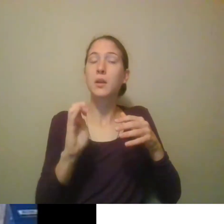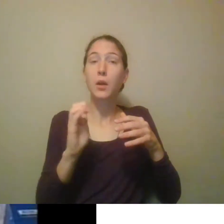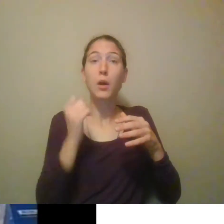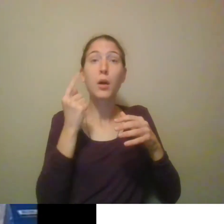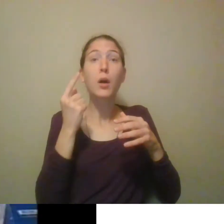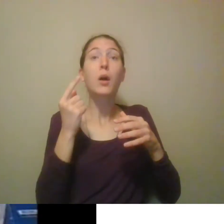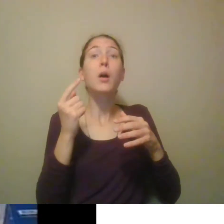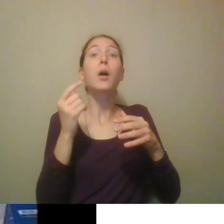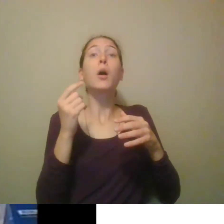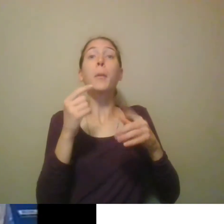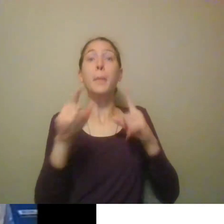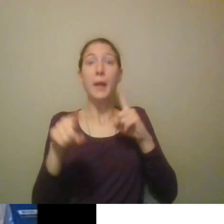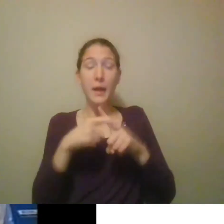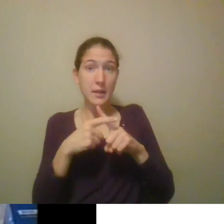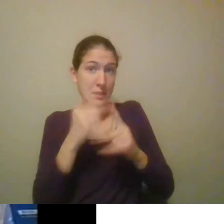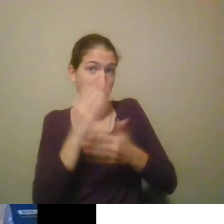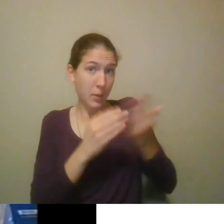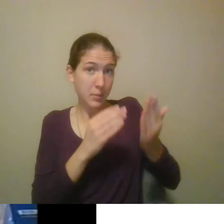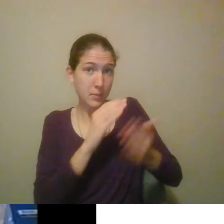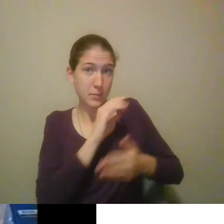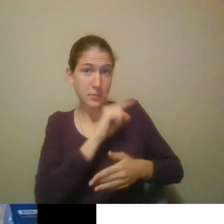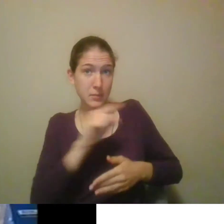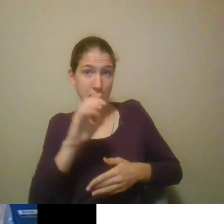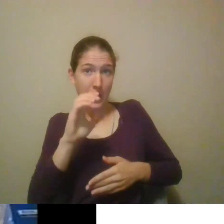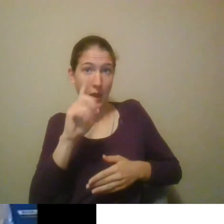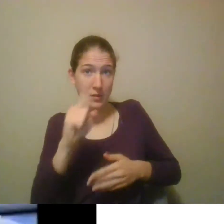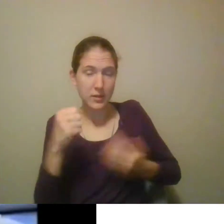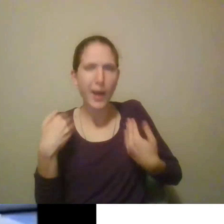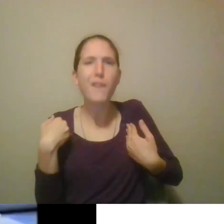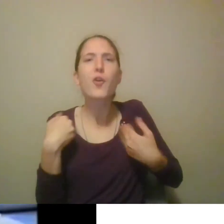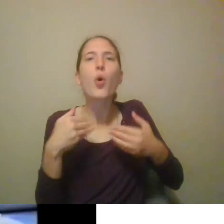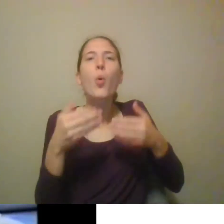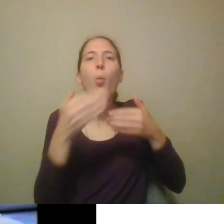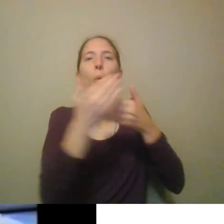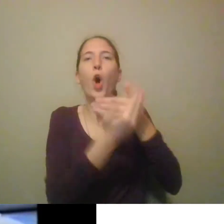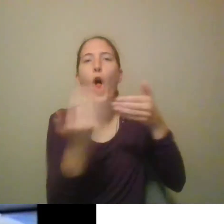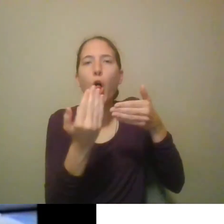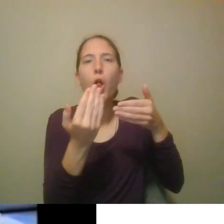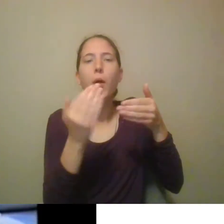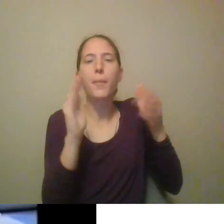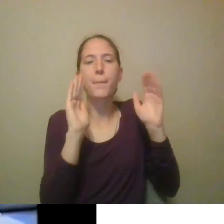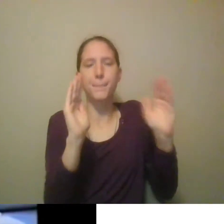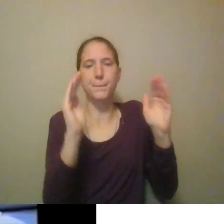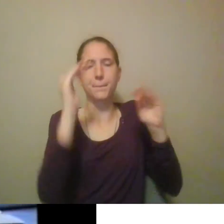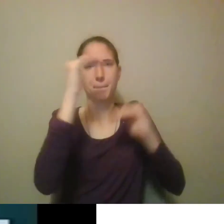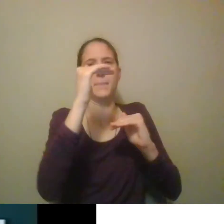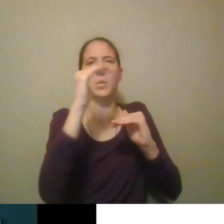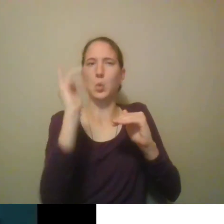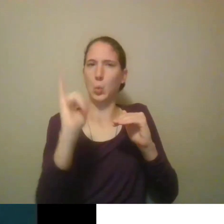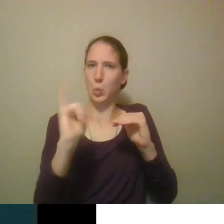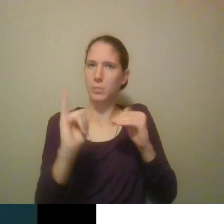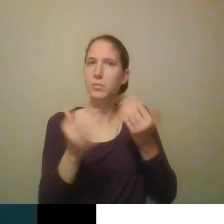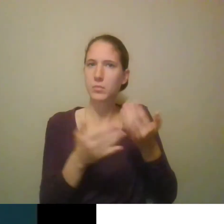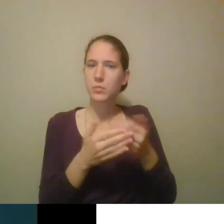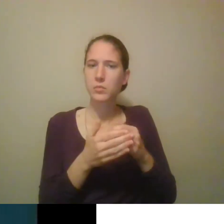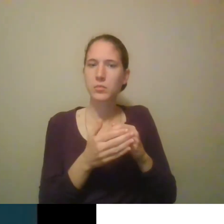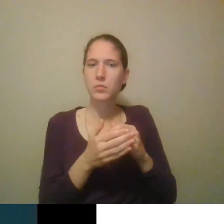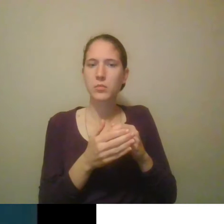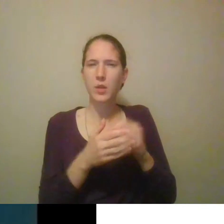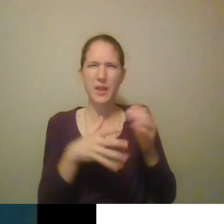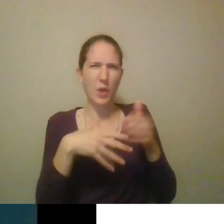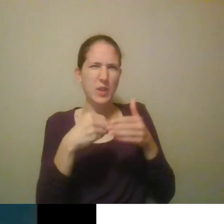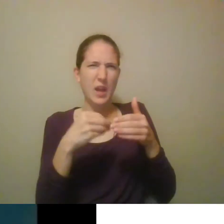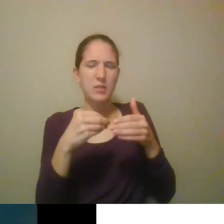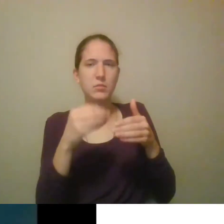talk about cell wall, we'll just stick that on the outside of it. Okay, but that's a good point. Okay, anything else about the cell membrane that we should know maybe about its